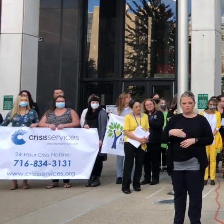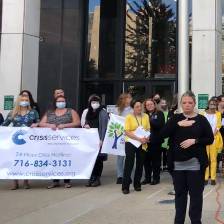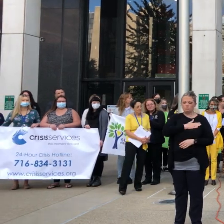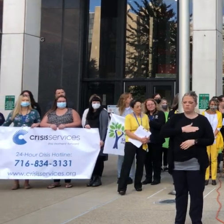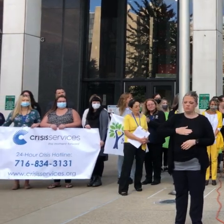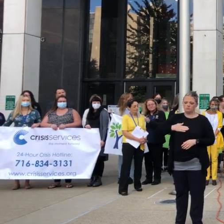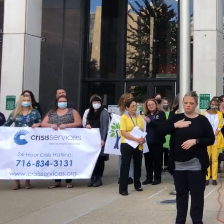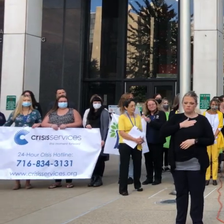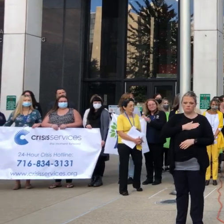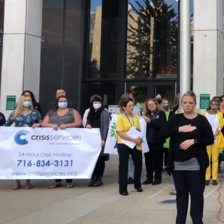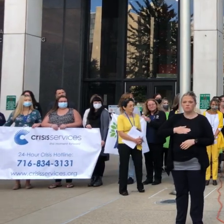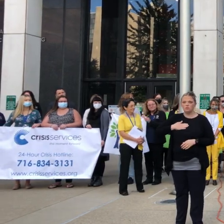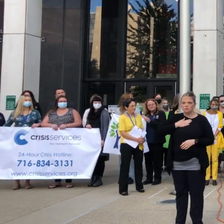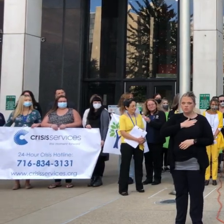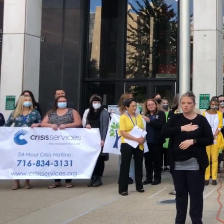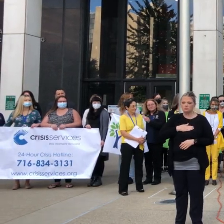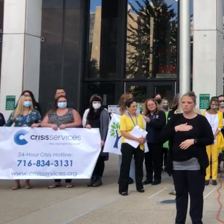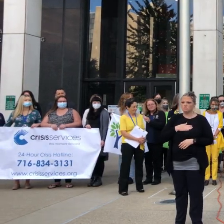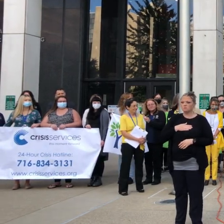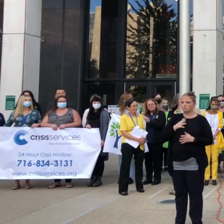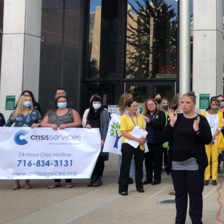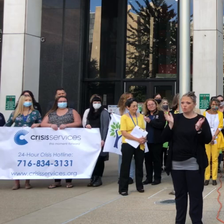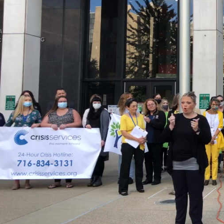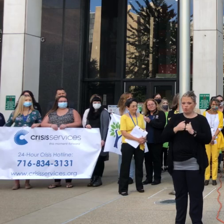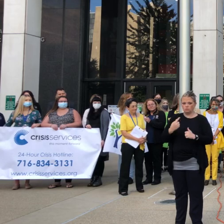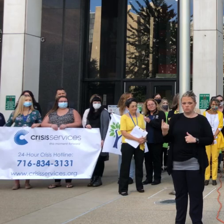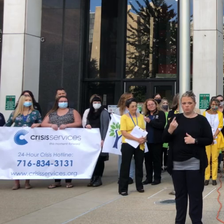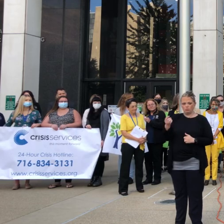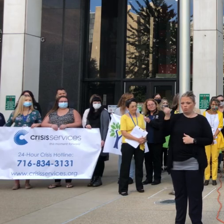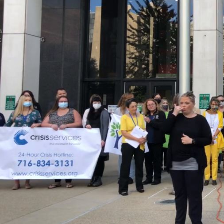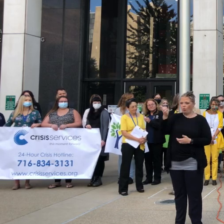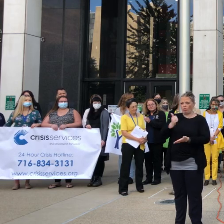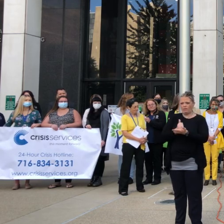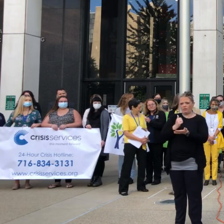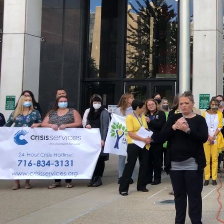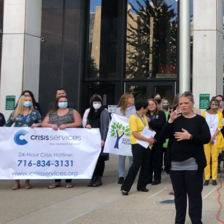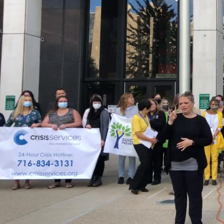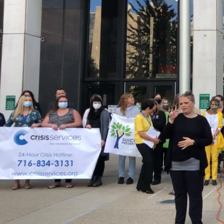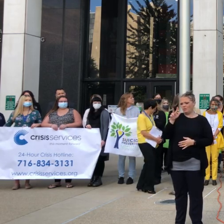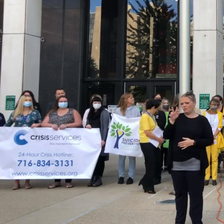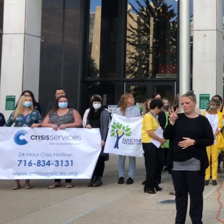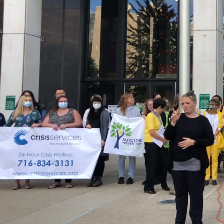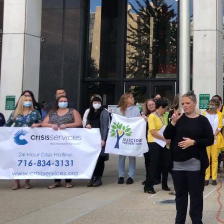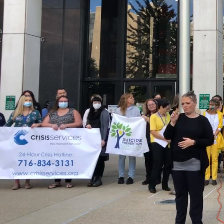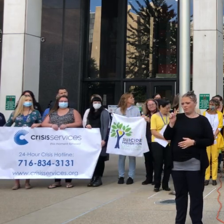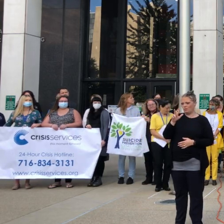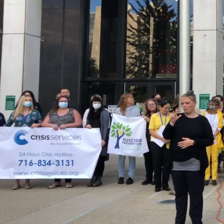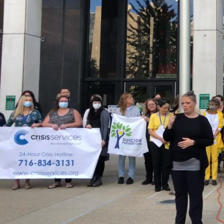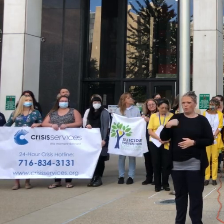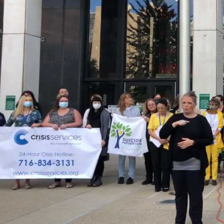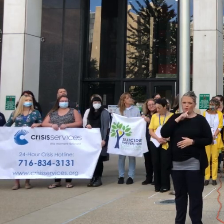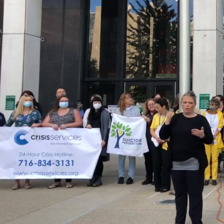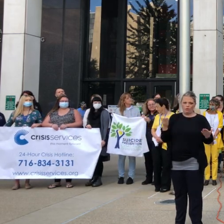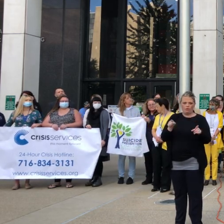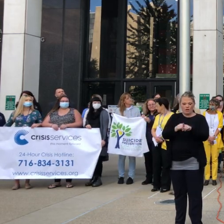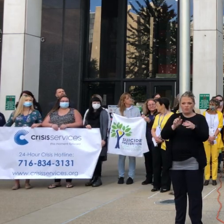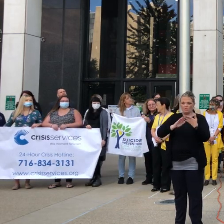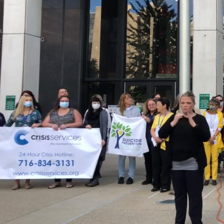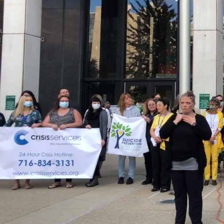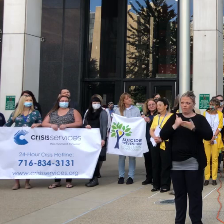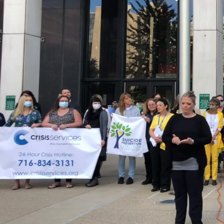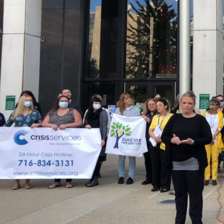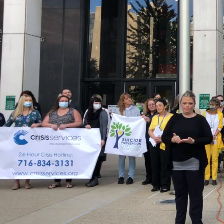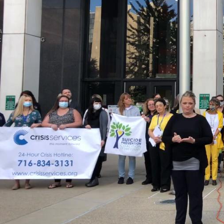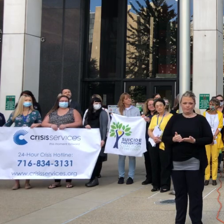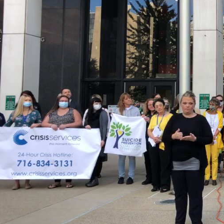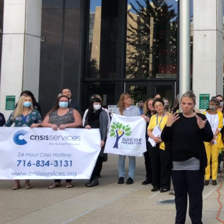Please, please talk to someone. Call the helpline, 834-3131. We are here as a community to help you,